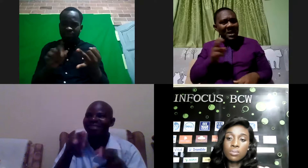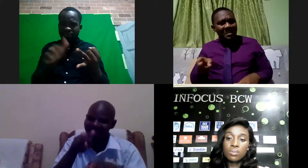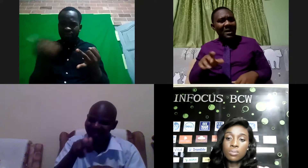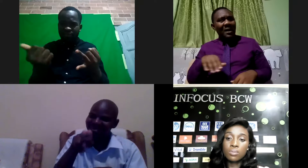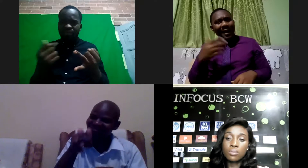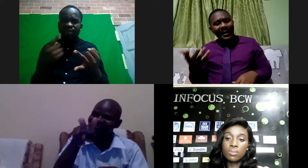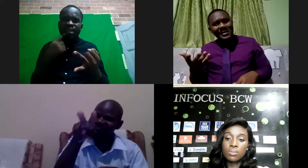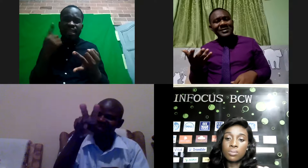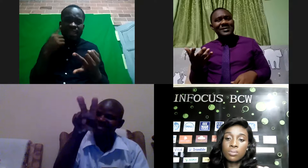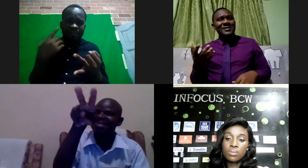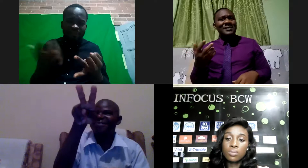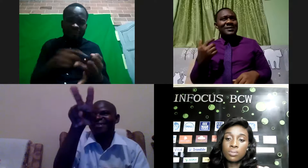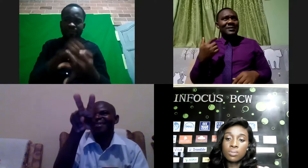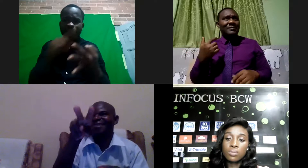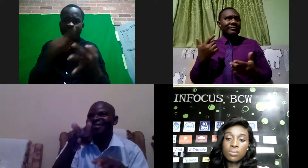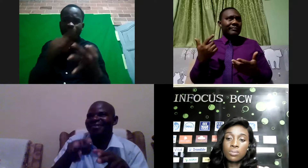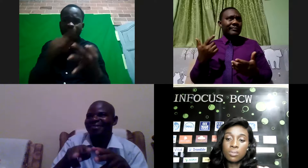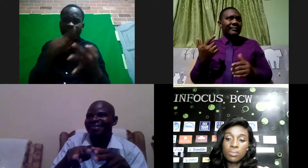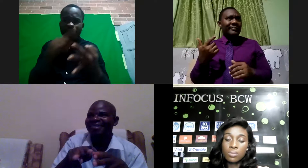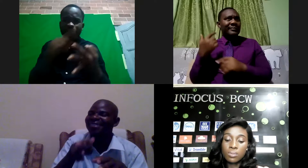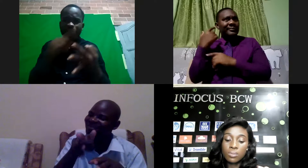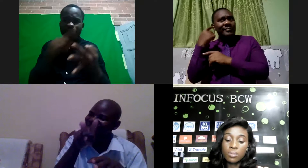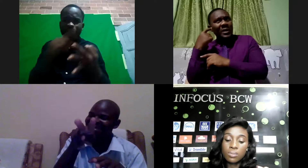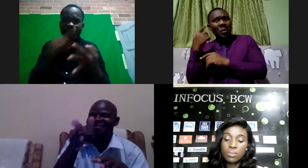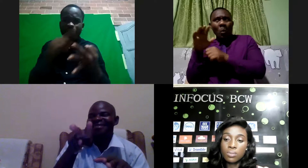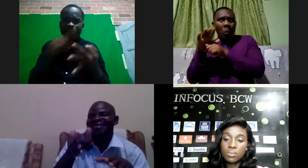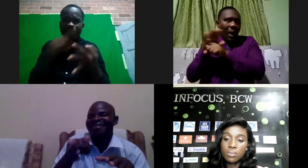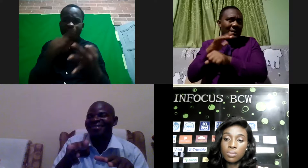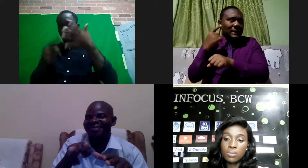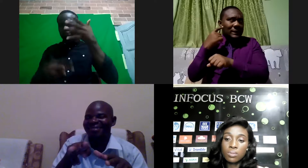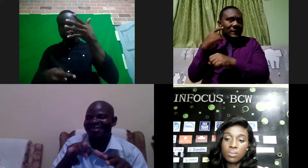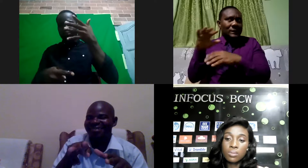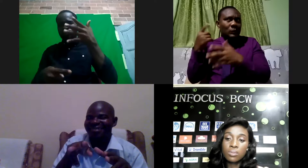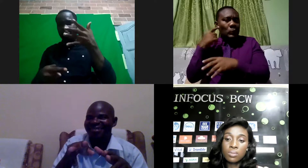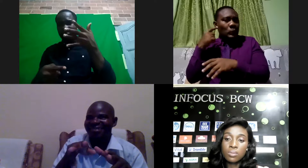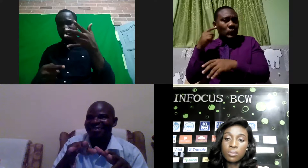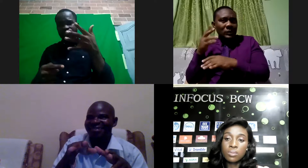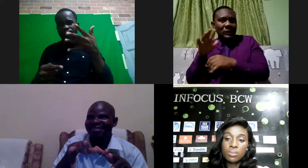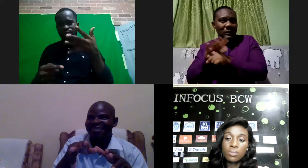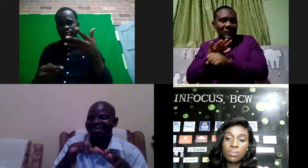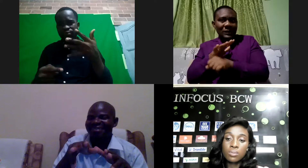deaf. So still more, these two things they come together. So we cannot